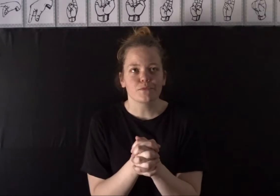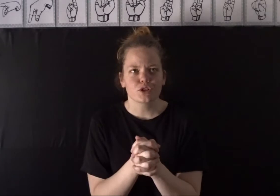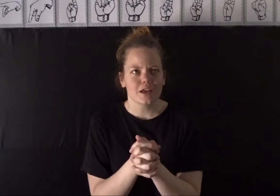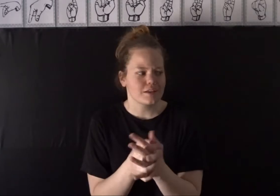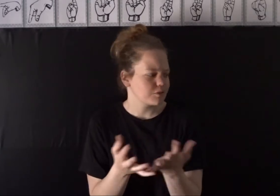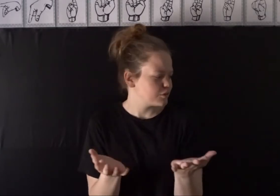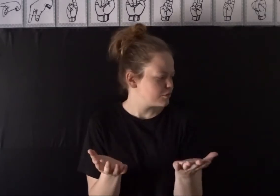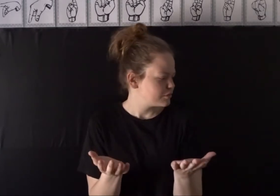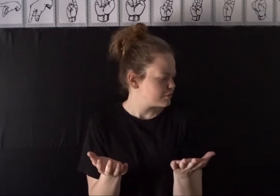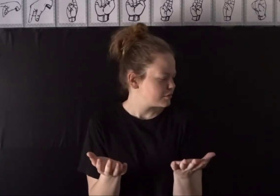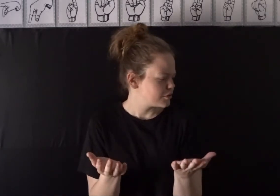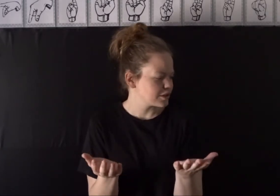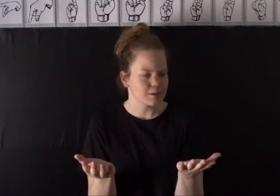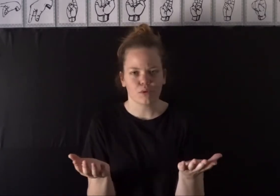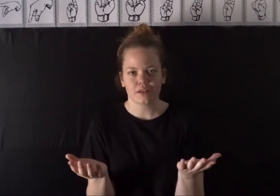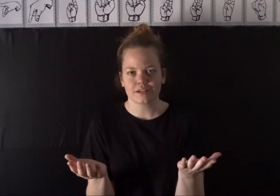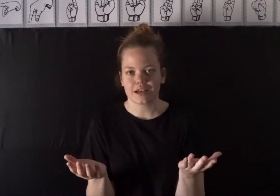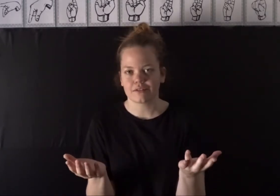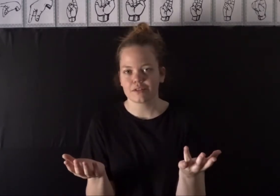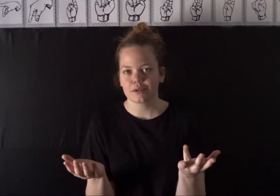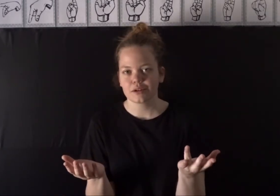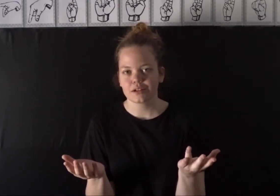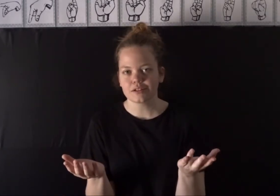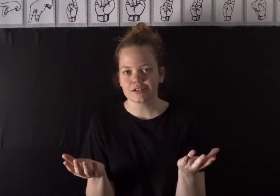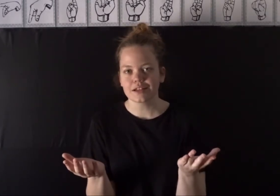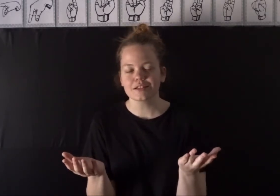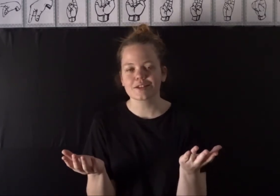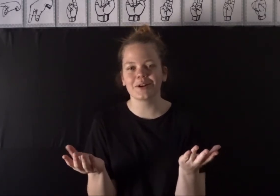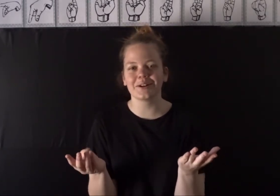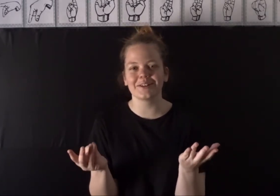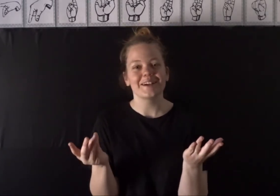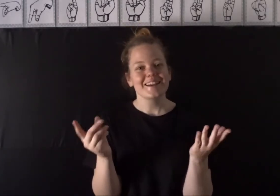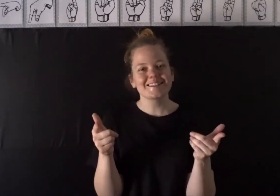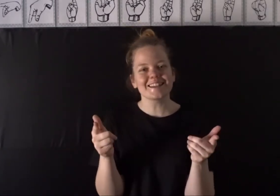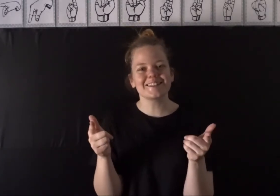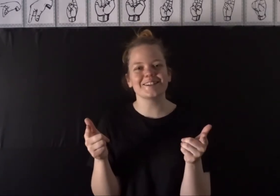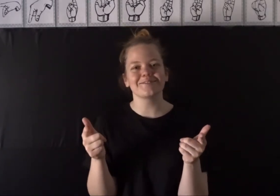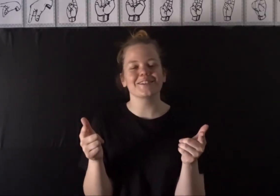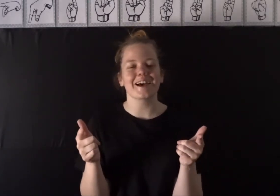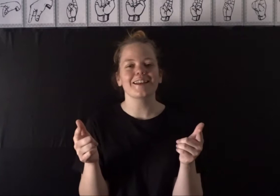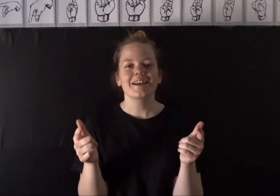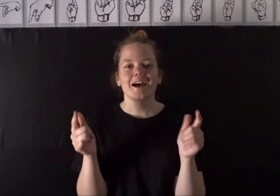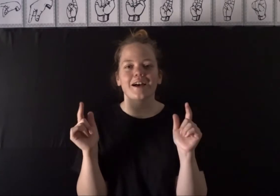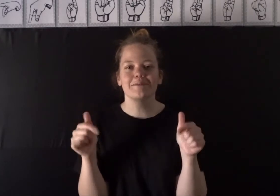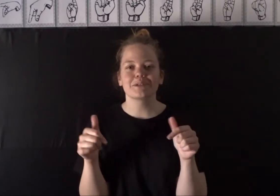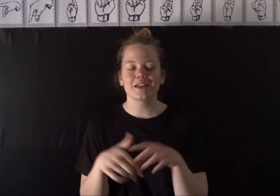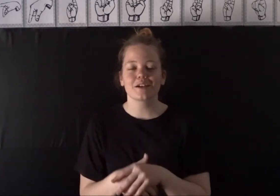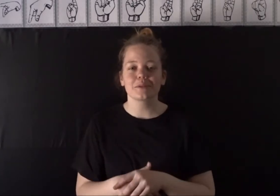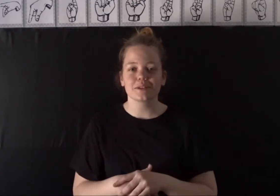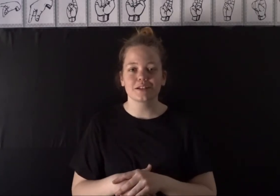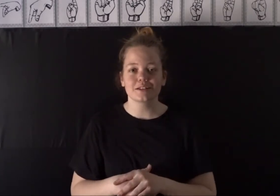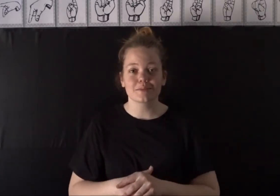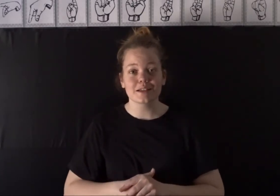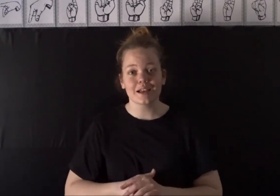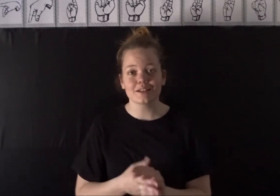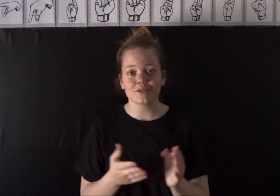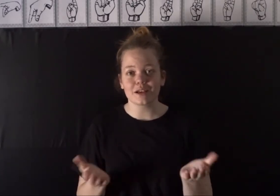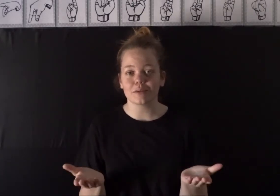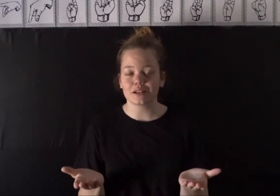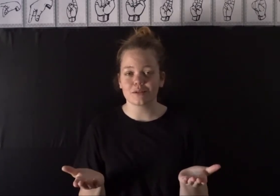yeah, I don't know. There's like more than 10 of them that we're going to do tonight, so stay tuned for that. But I thought we would learn some signs so that when you are